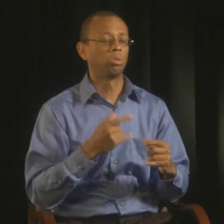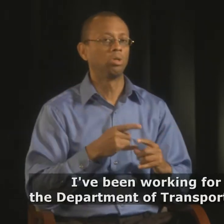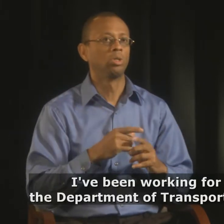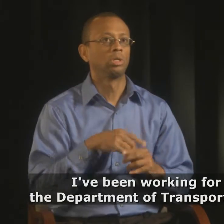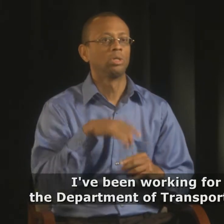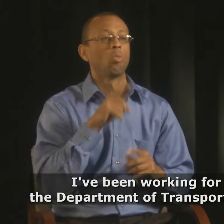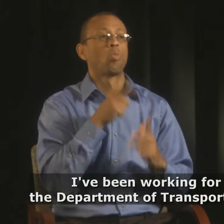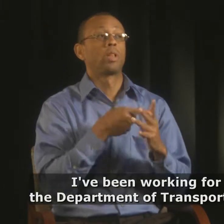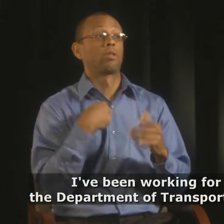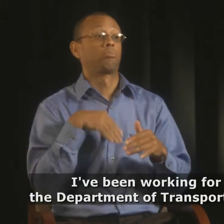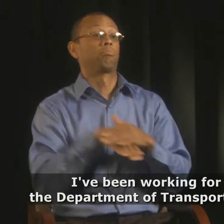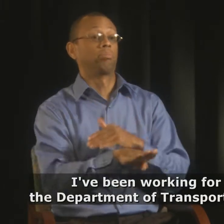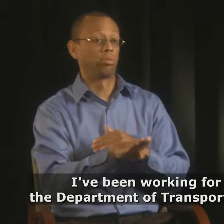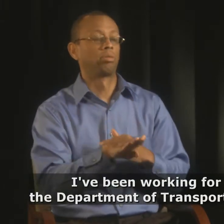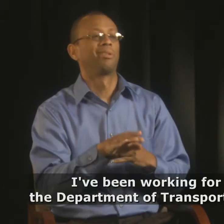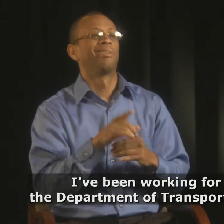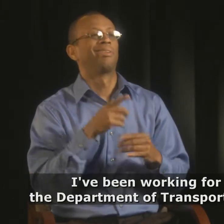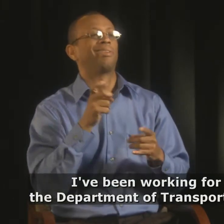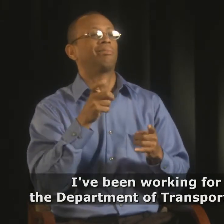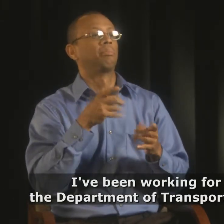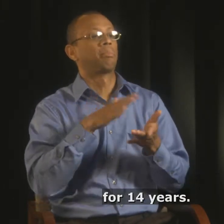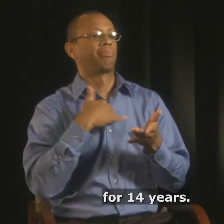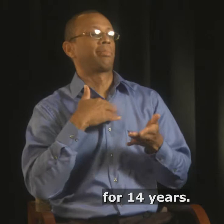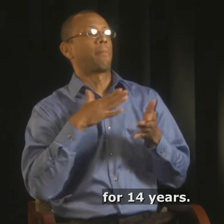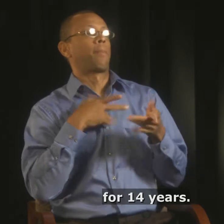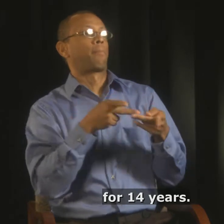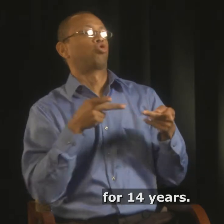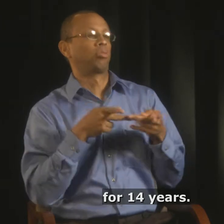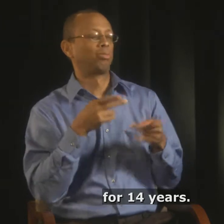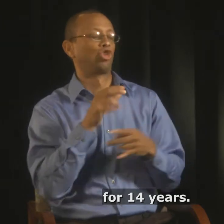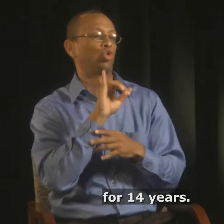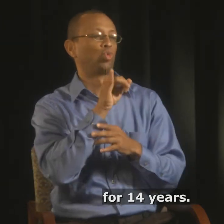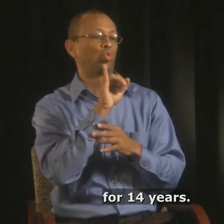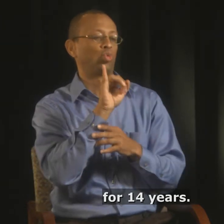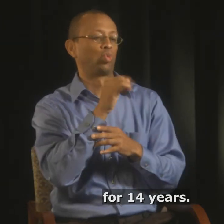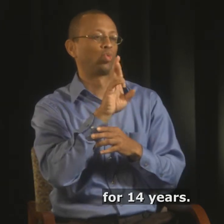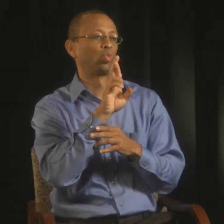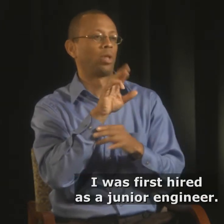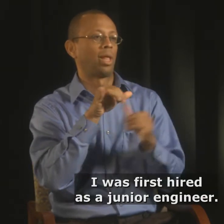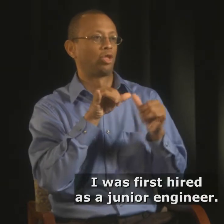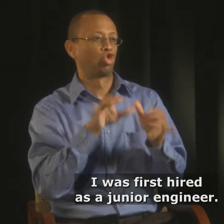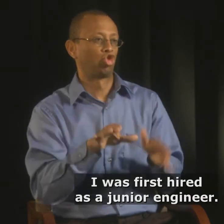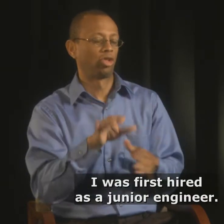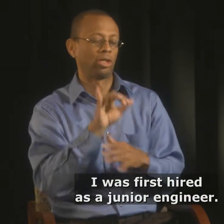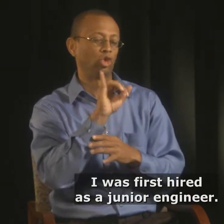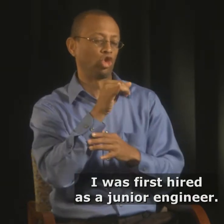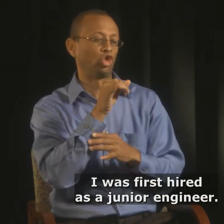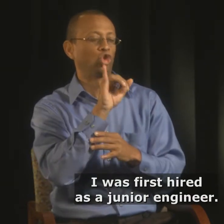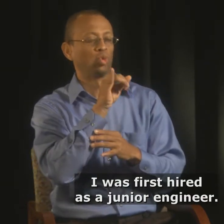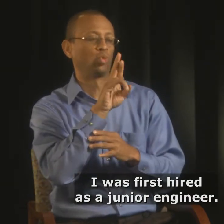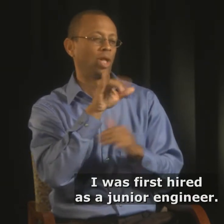I've been working for the Department of Transportation for 14 years. I was first hired as a junior